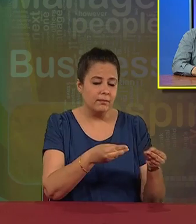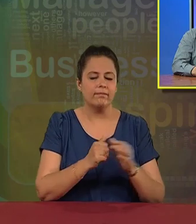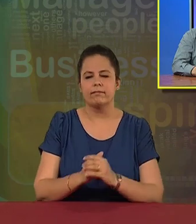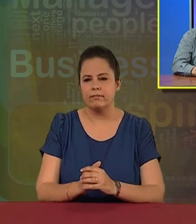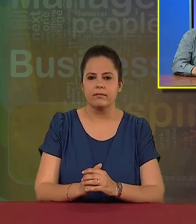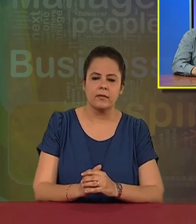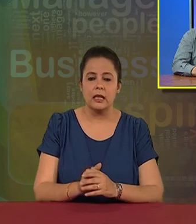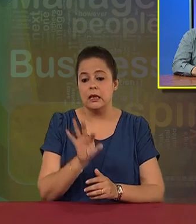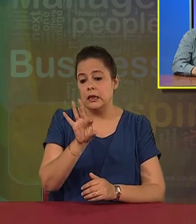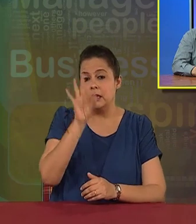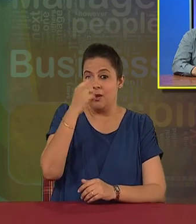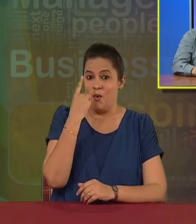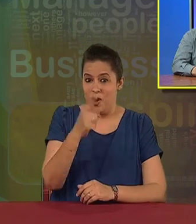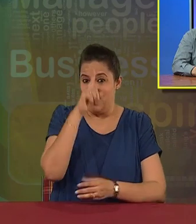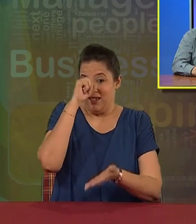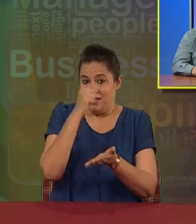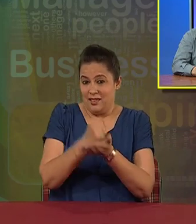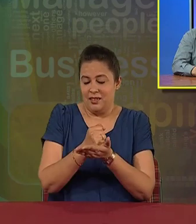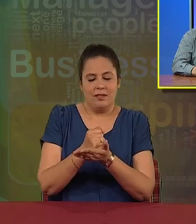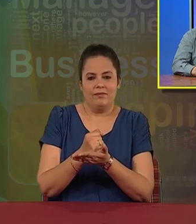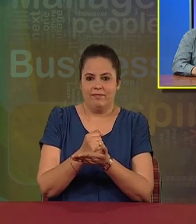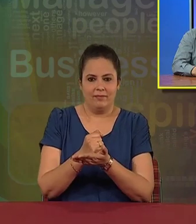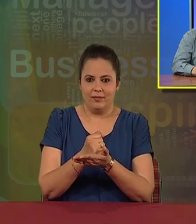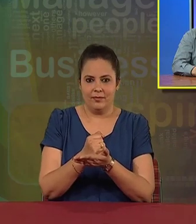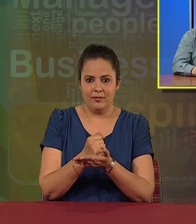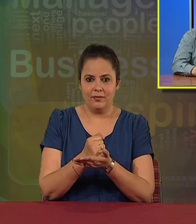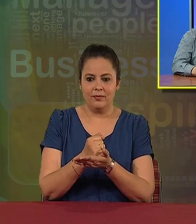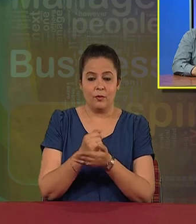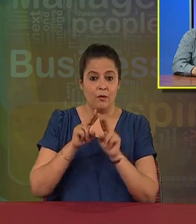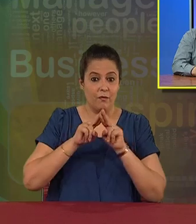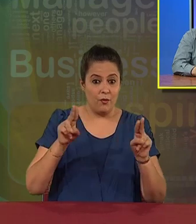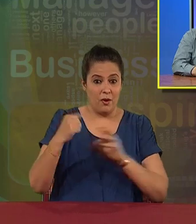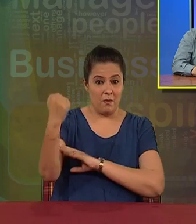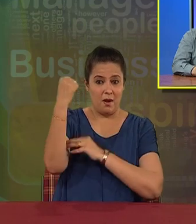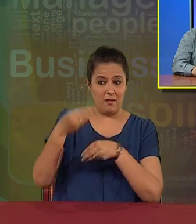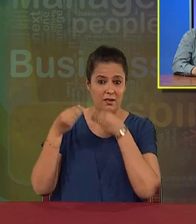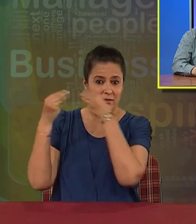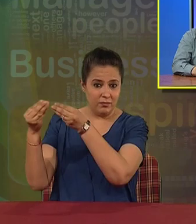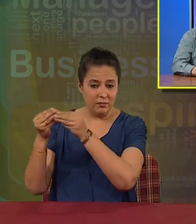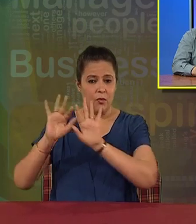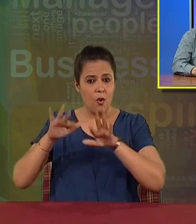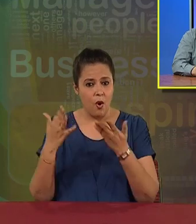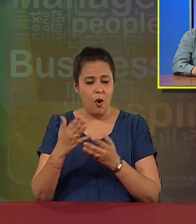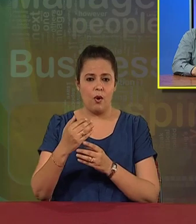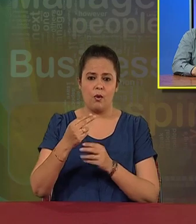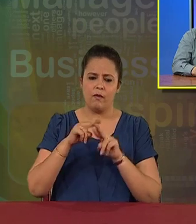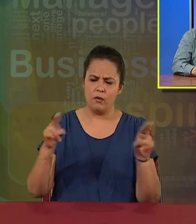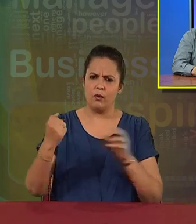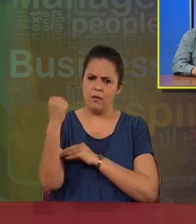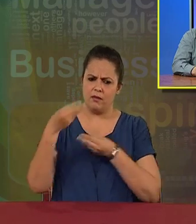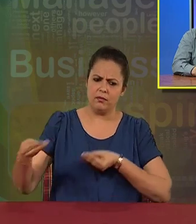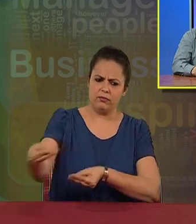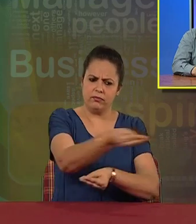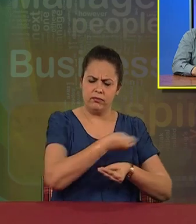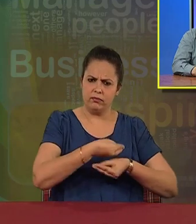Actually, there is no formula to decide whether there should be complete centralization or there should be complete decentralization. Rather,